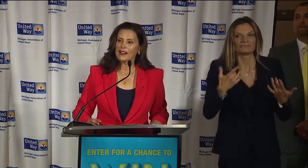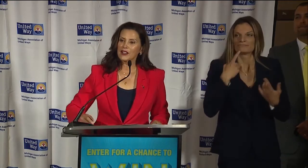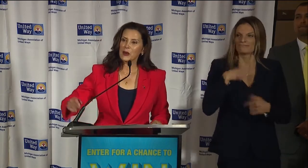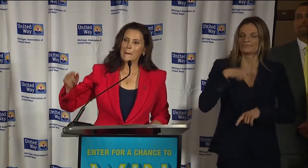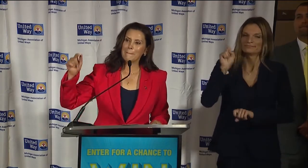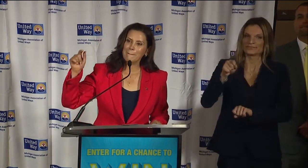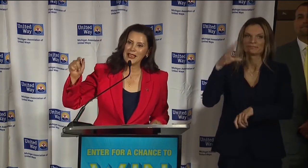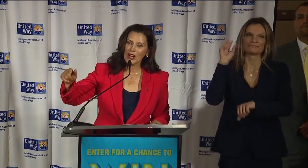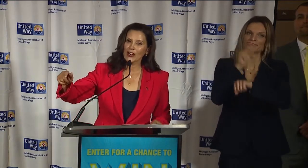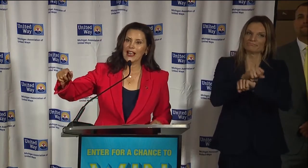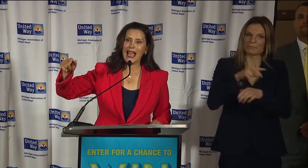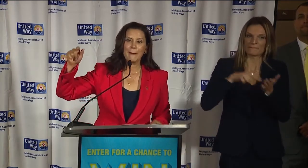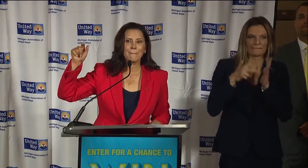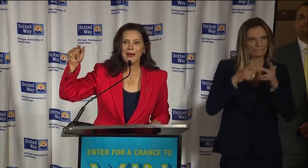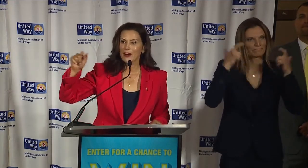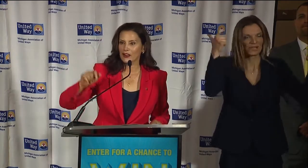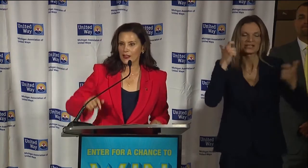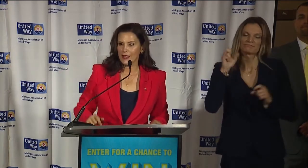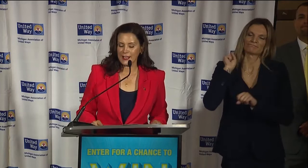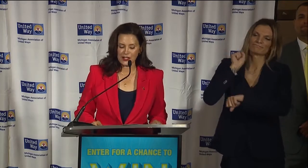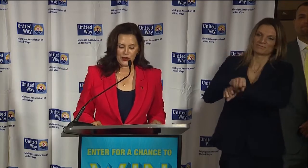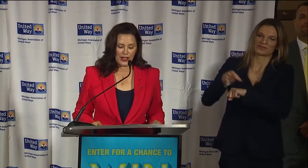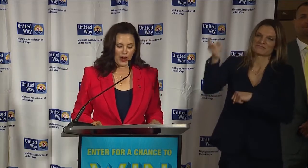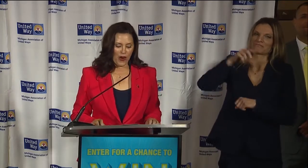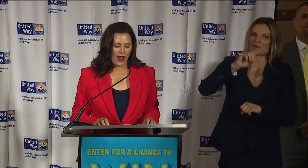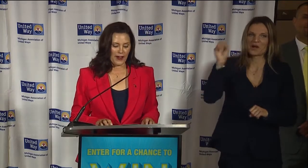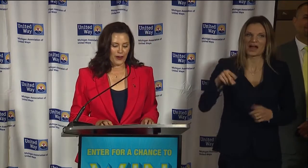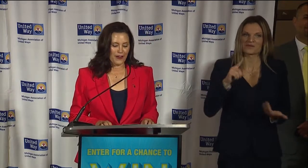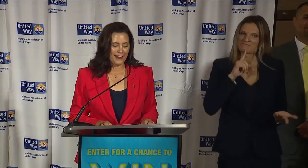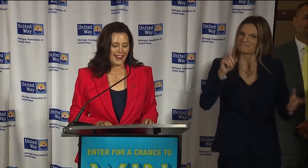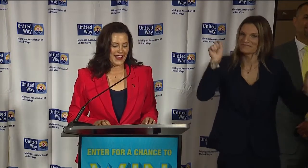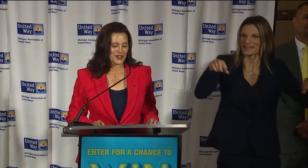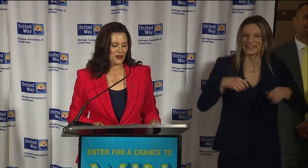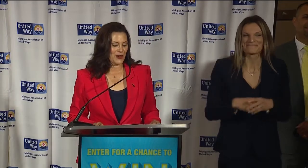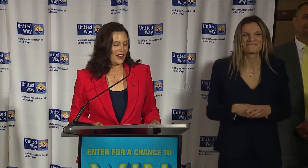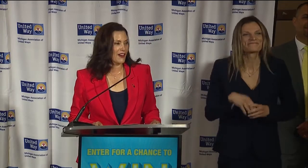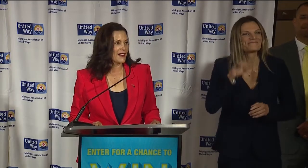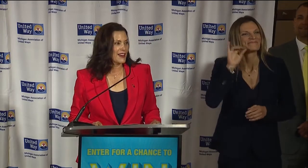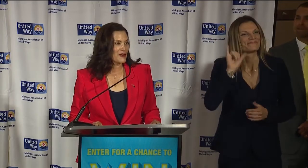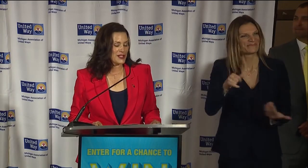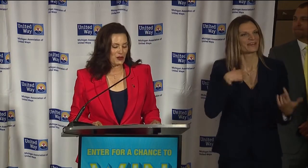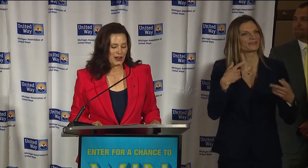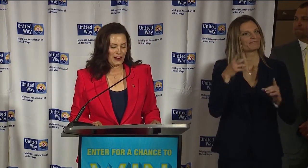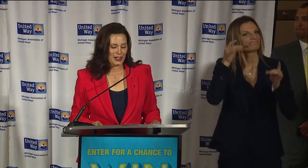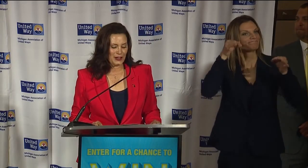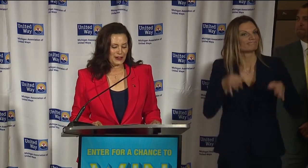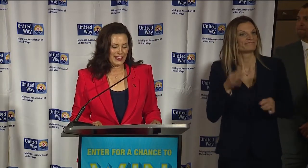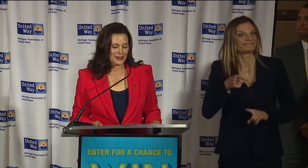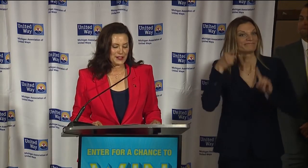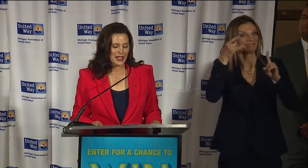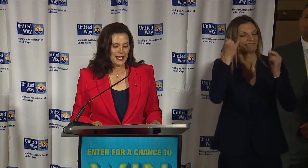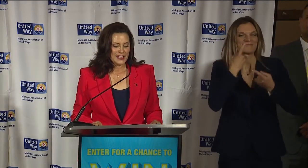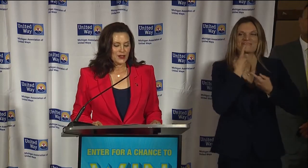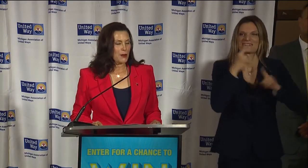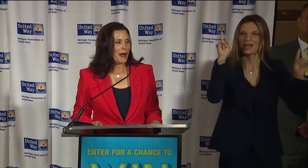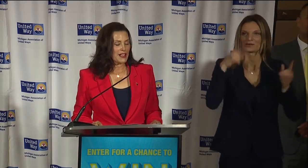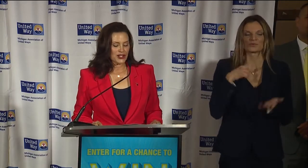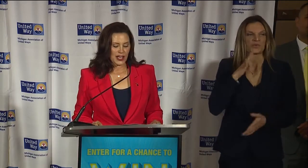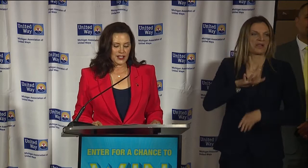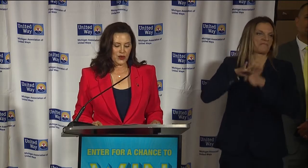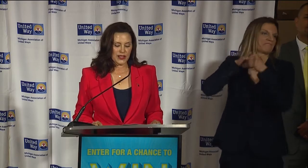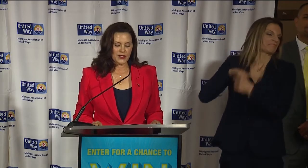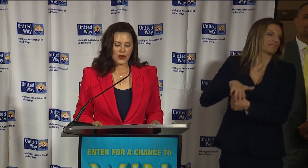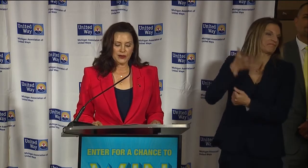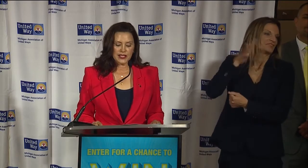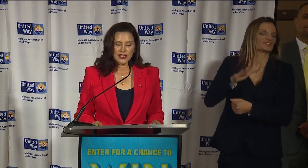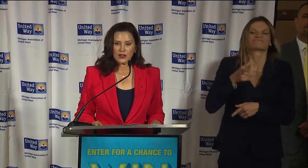we wanted to do it bigger and better than they can do it in Ohio. And that's what we are here to announce. So the My